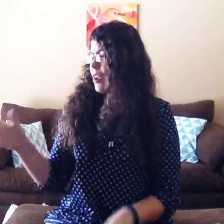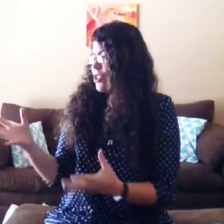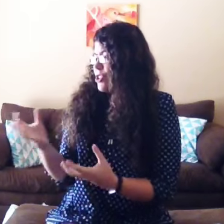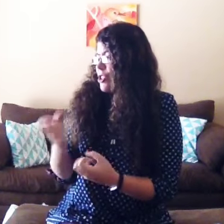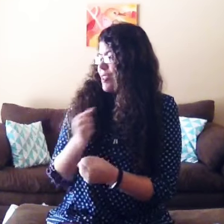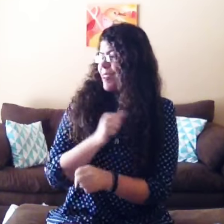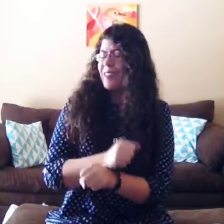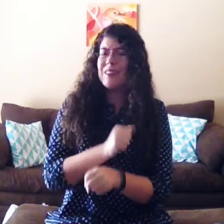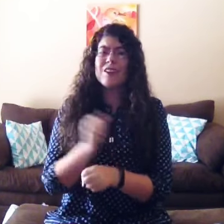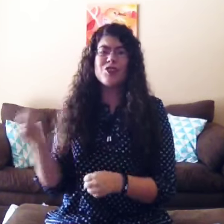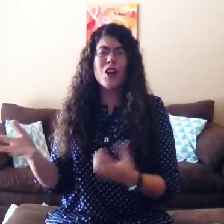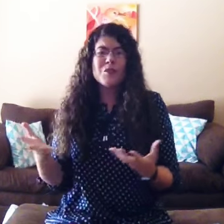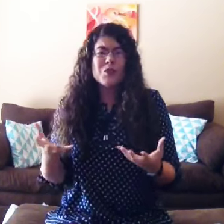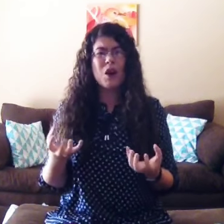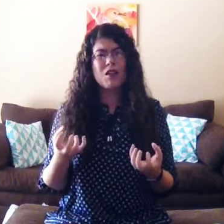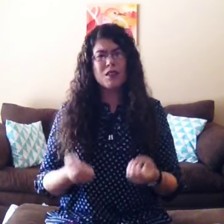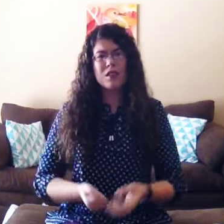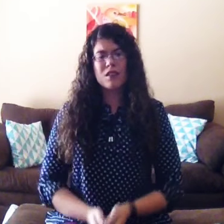Did she get that job she wanted?